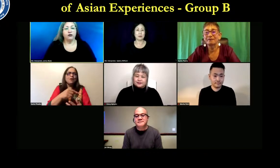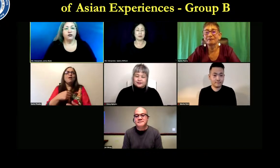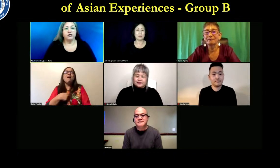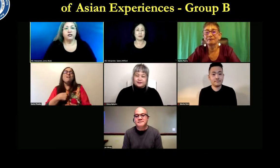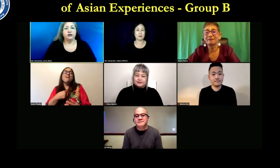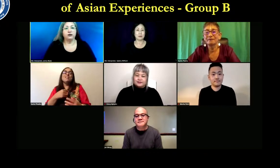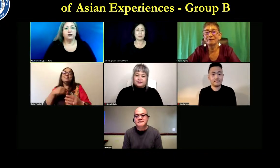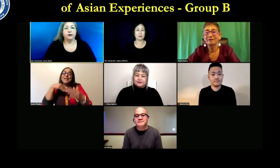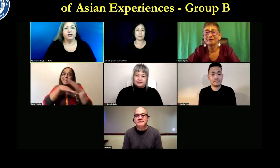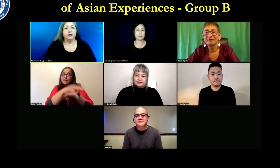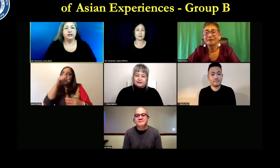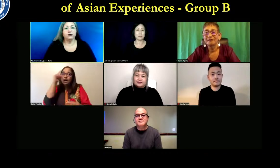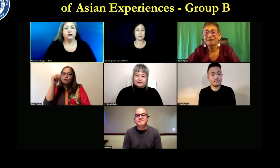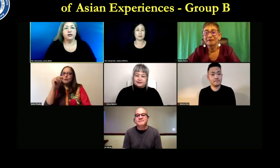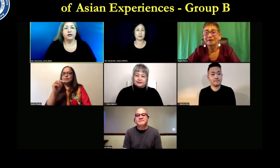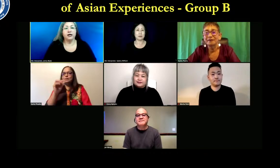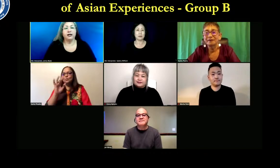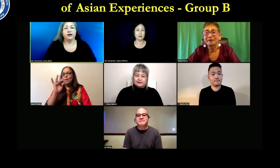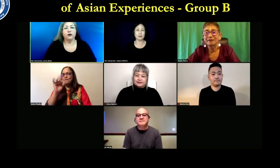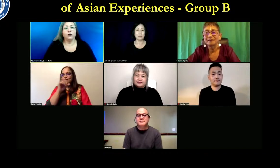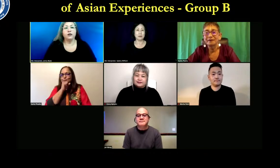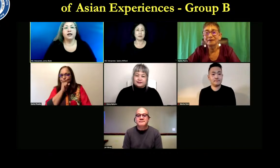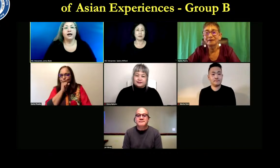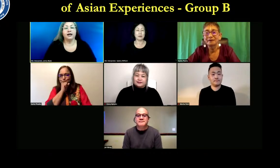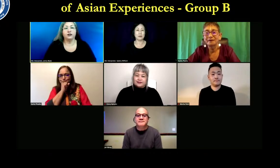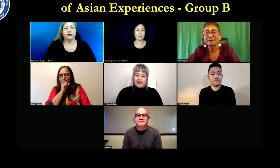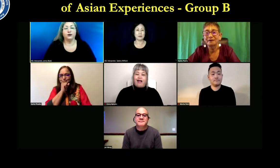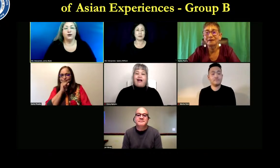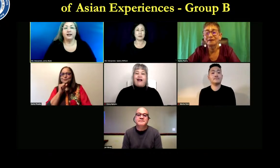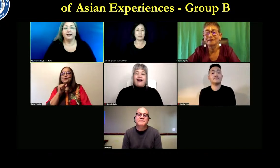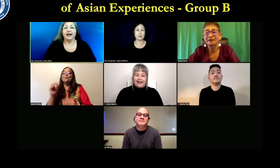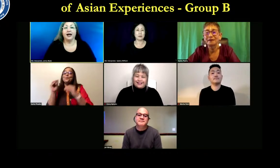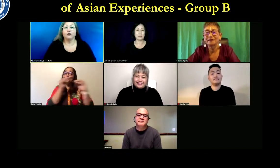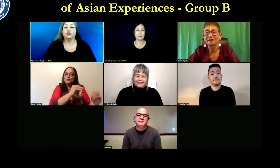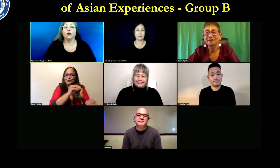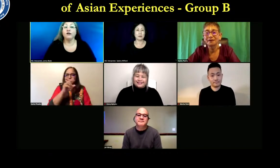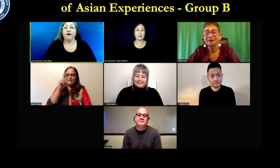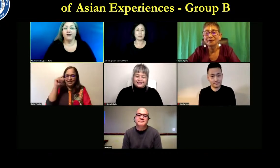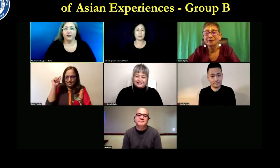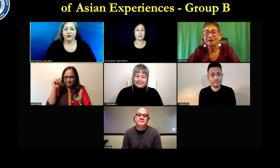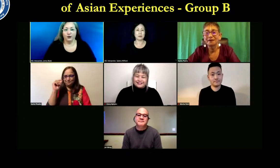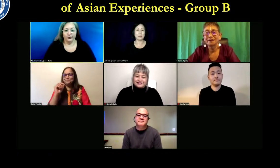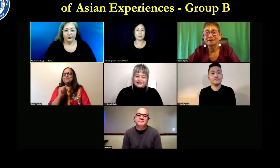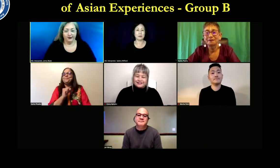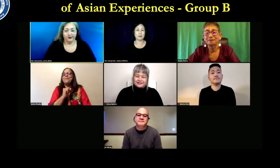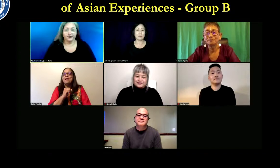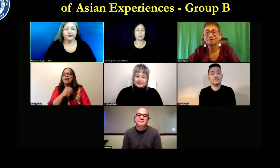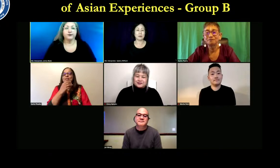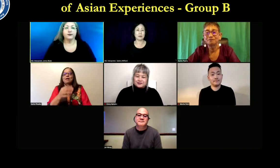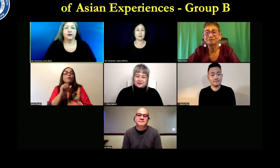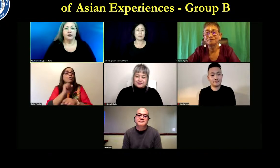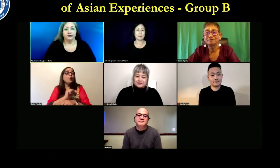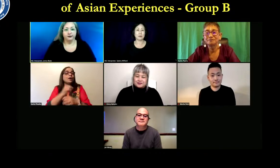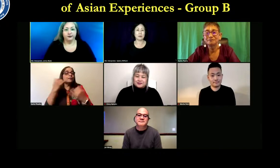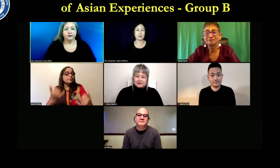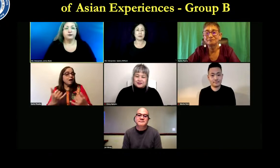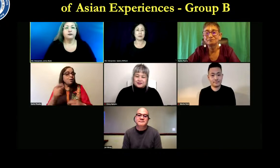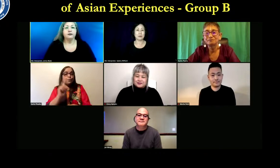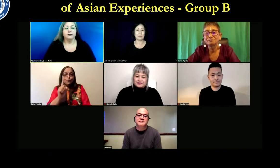Gallaudet University to complete my schooling. And once I got to Gallaudet, I was 25 years old.